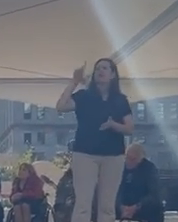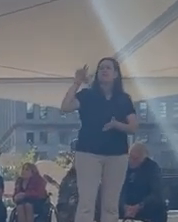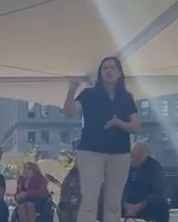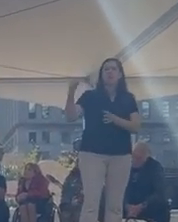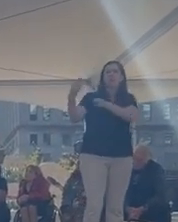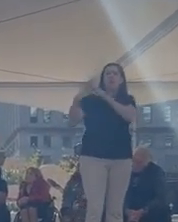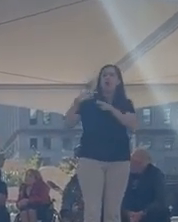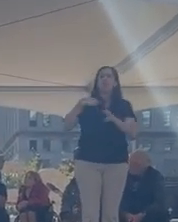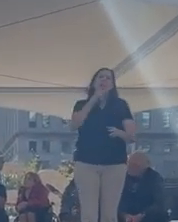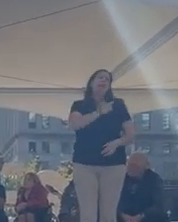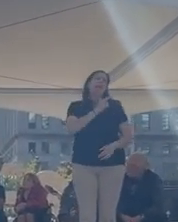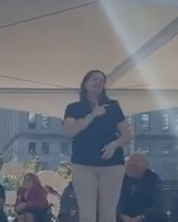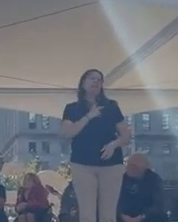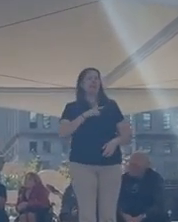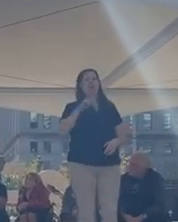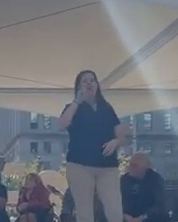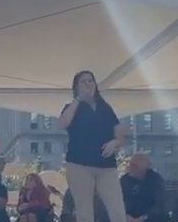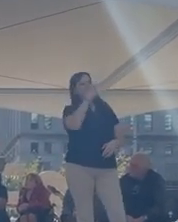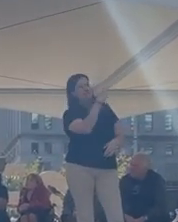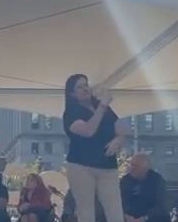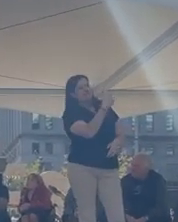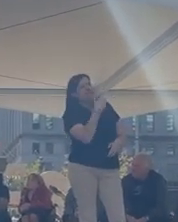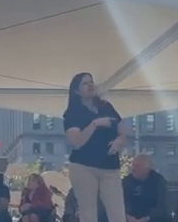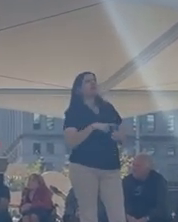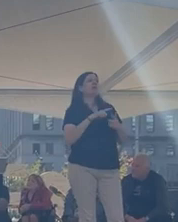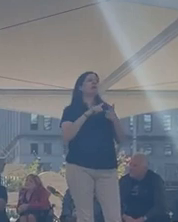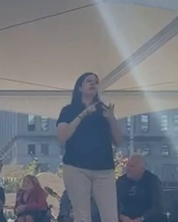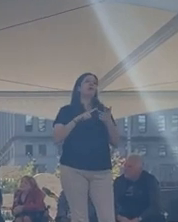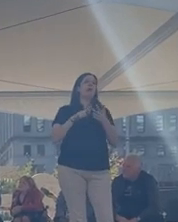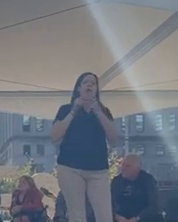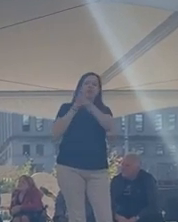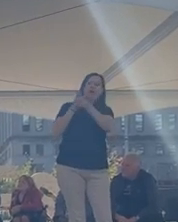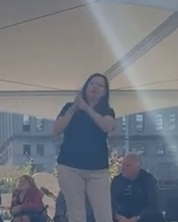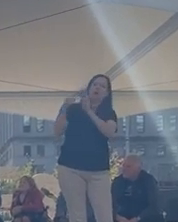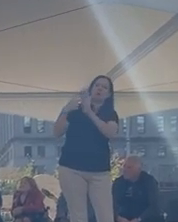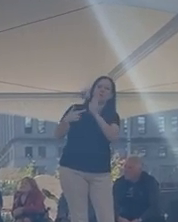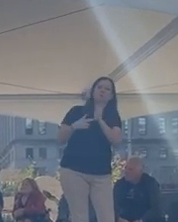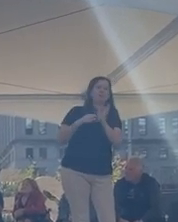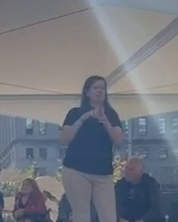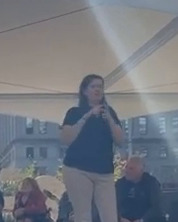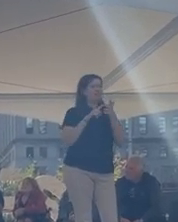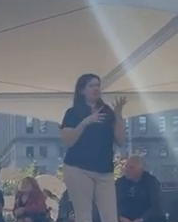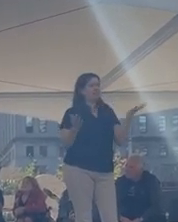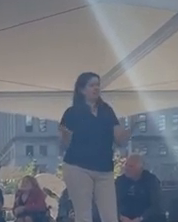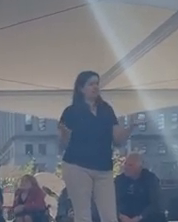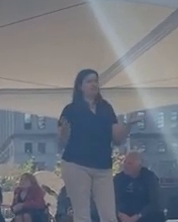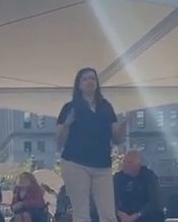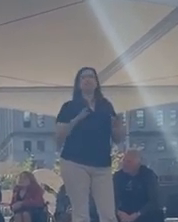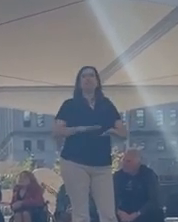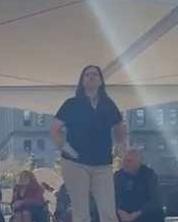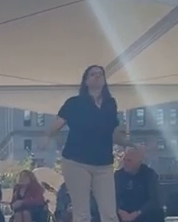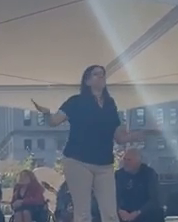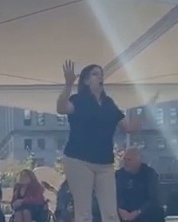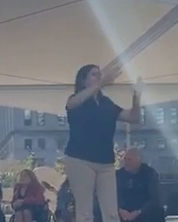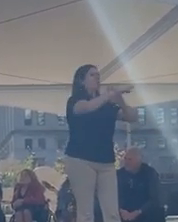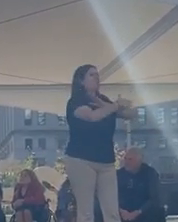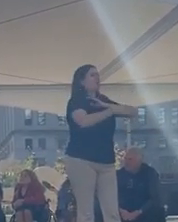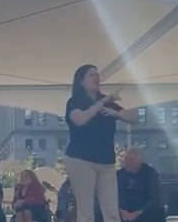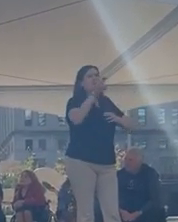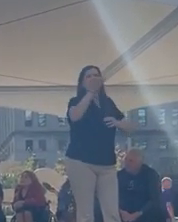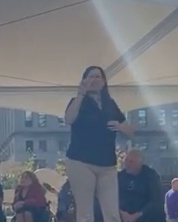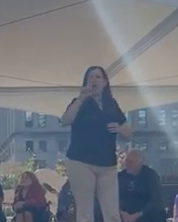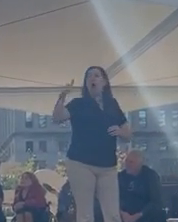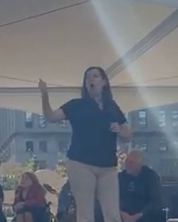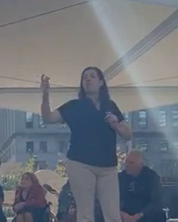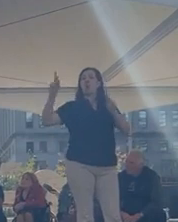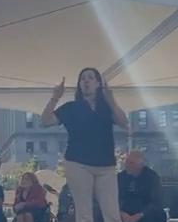lazy, on watching too much TV, on being compliant with the rules. Across the country, other kids were being helped for